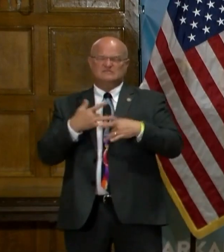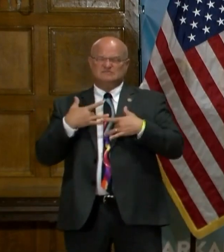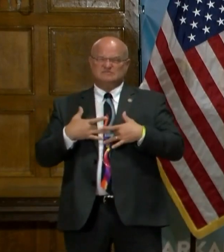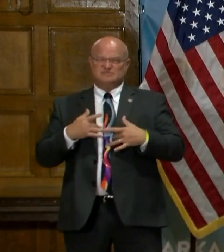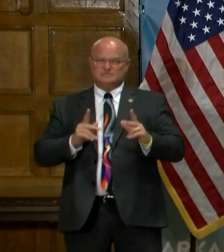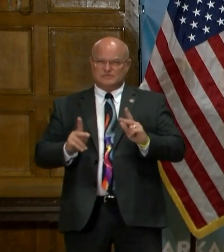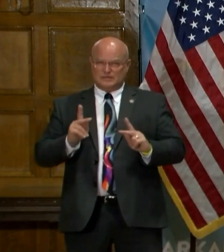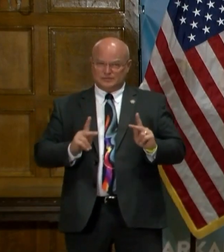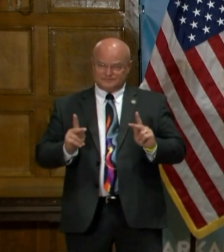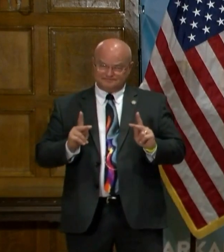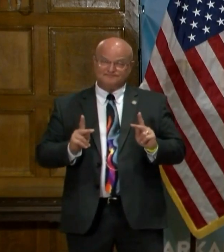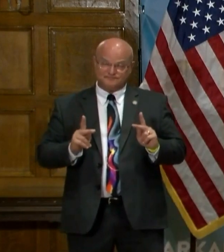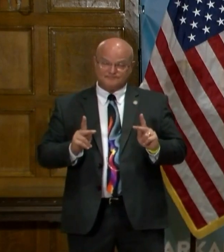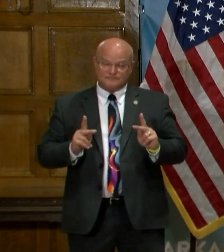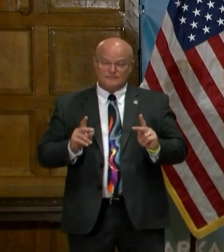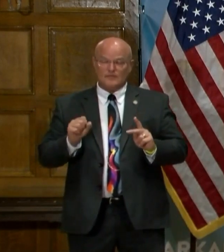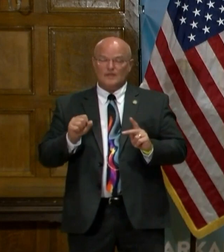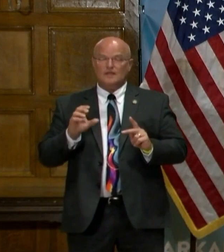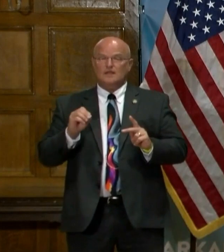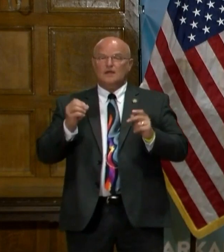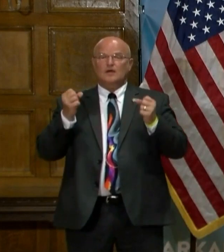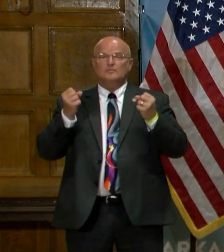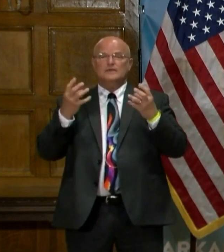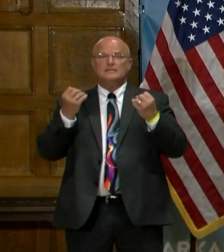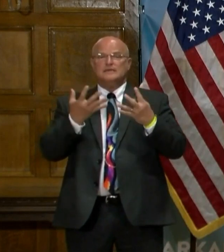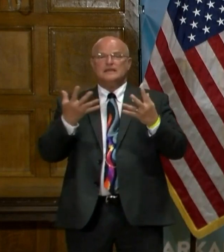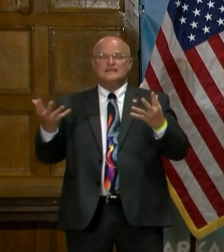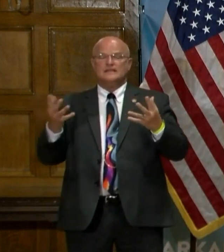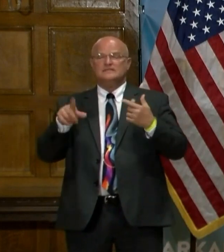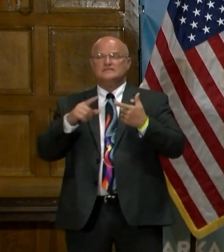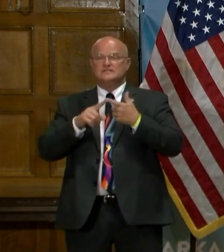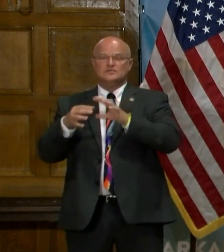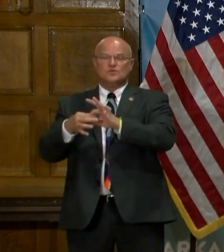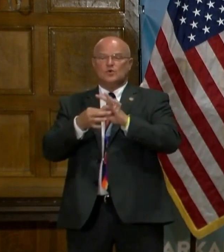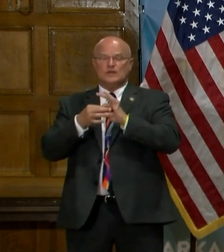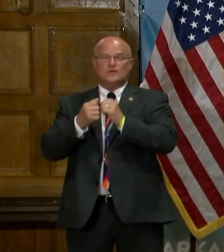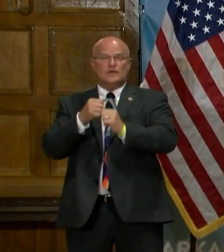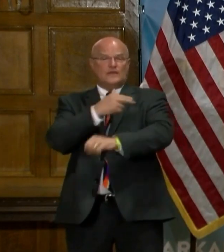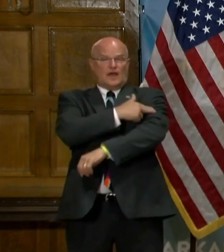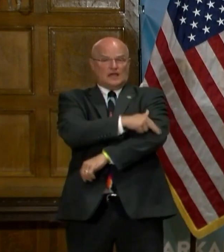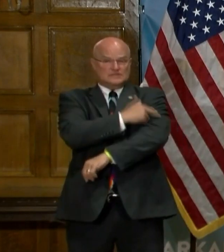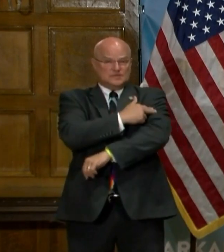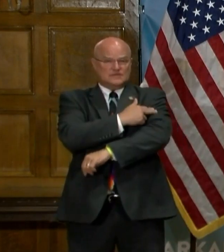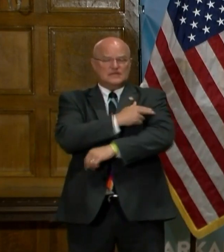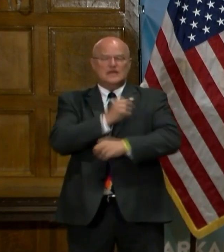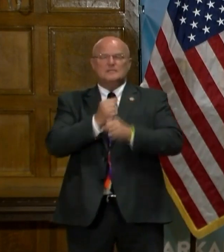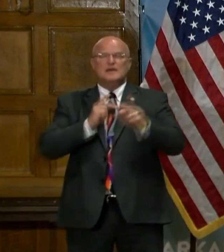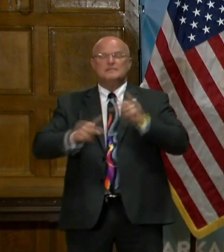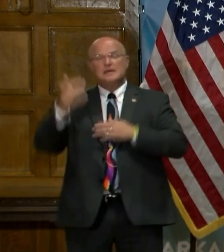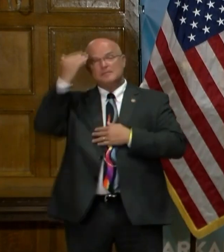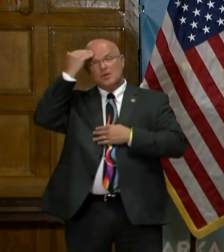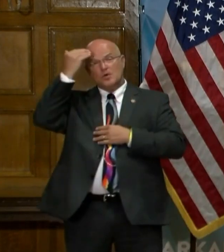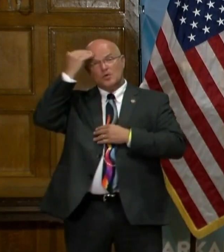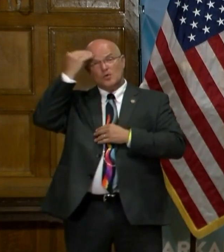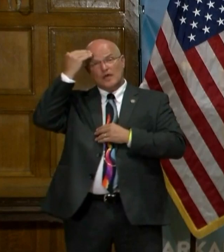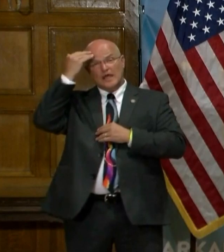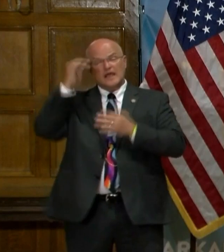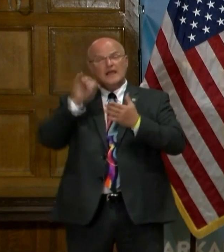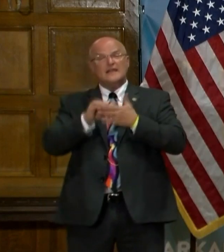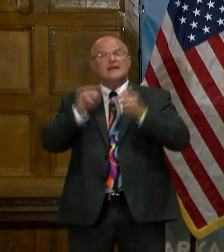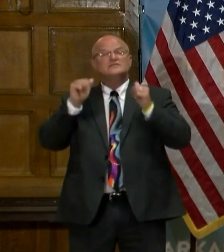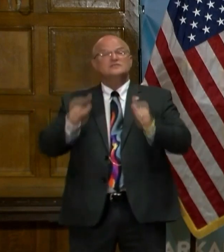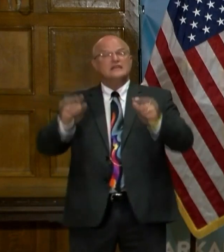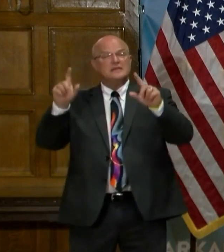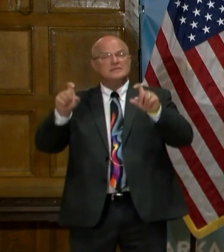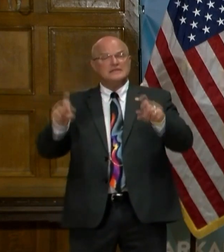discourage some people. So a lot of that is a matter of coordination with the hospitals and making people aware also that you can